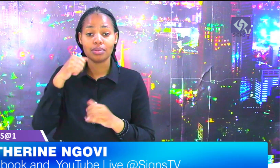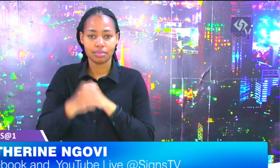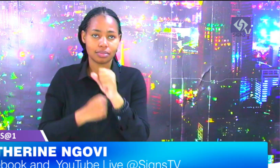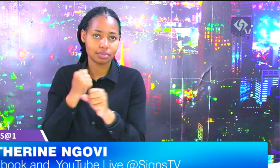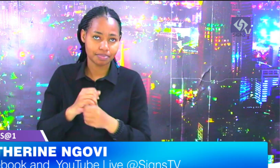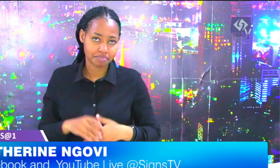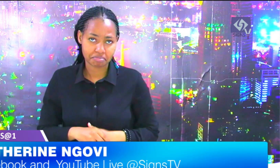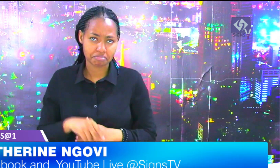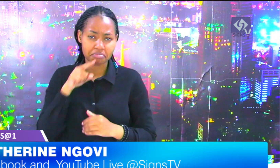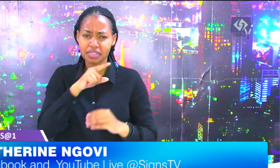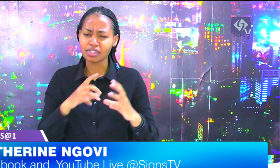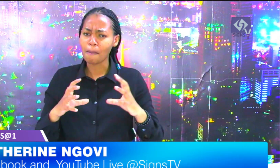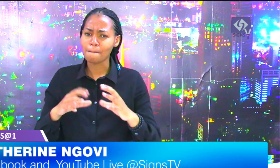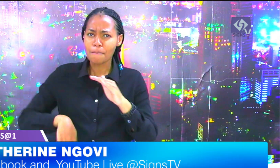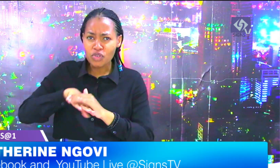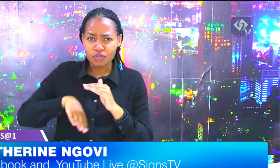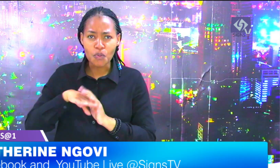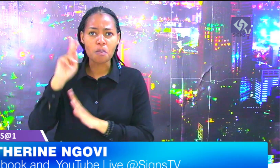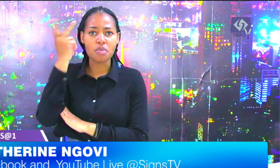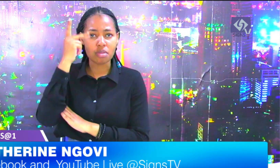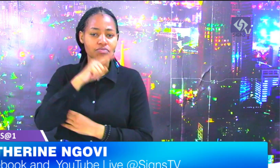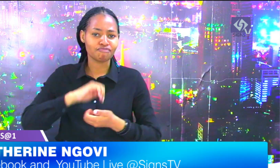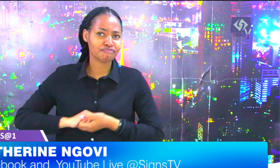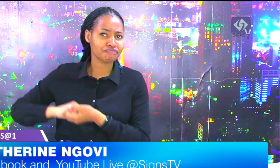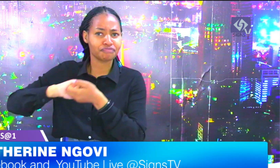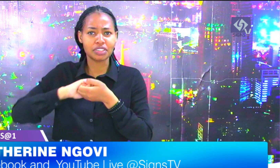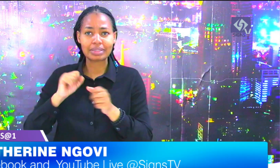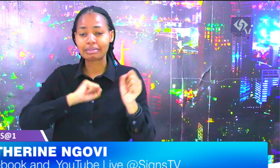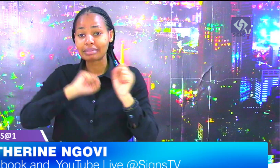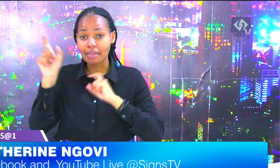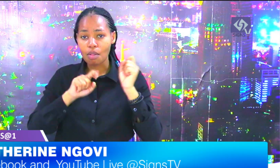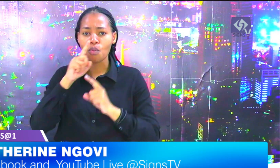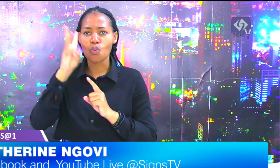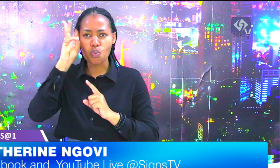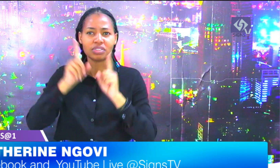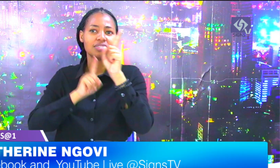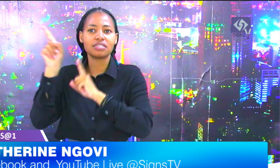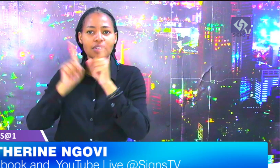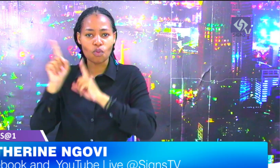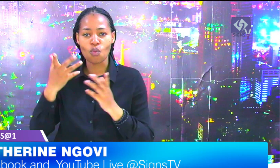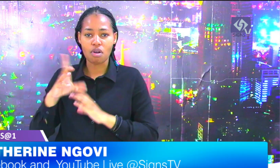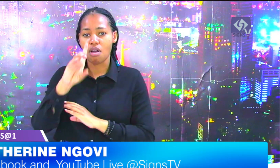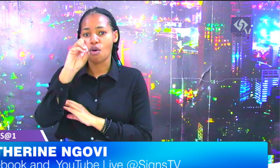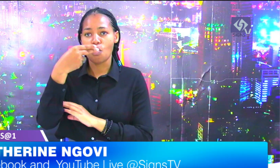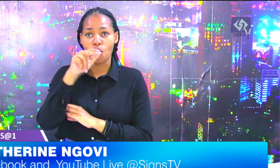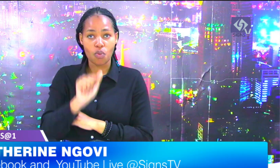Stars has been drawn in Group F of the 2026 FIFA World Cup qualifiers against